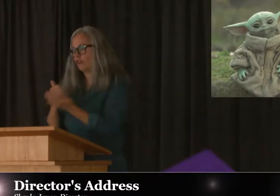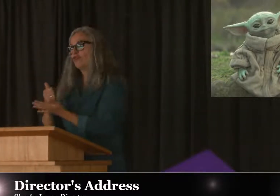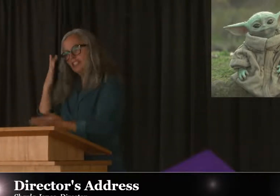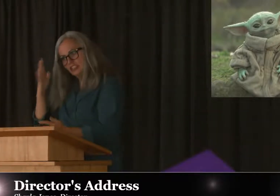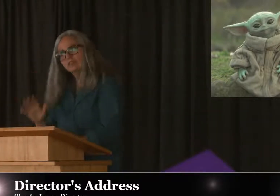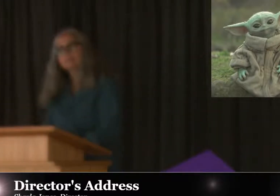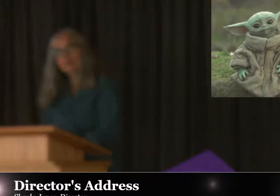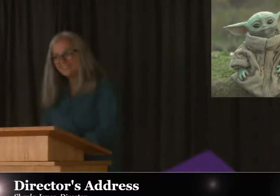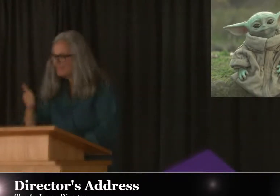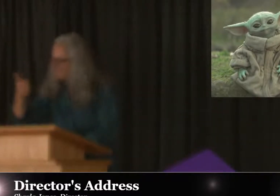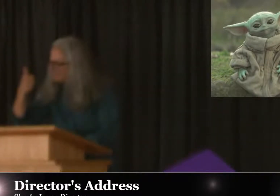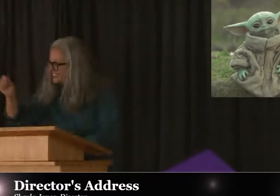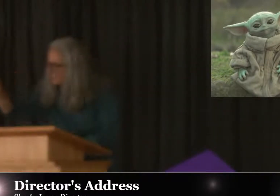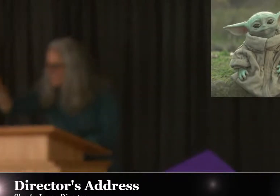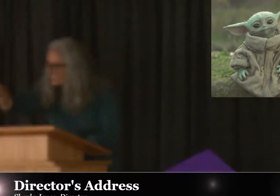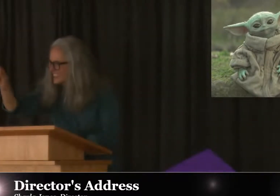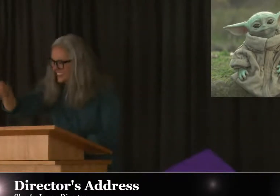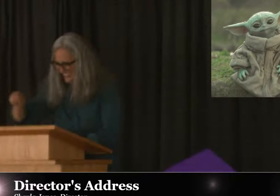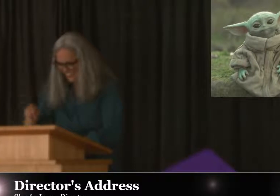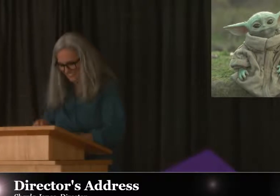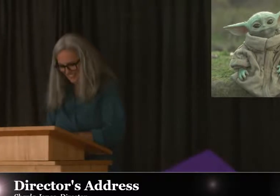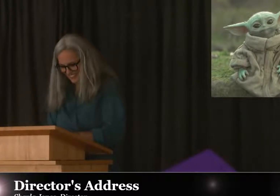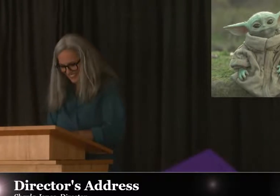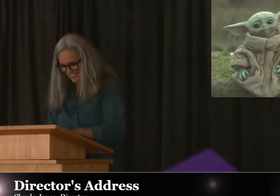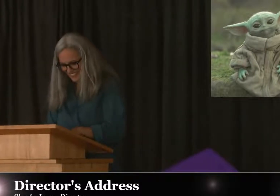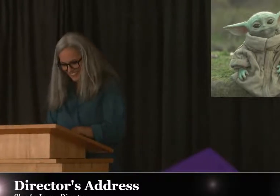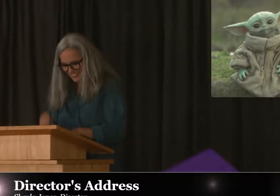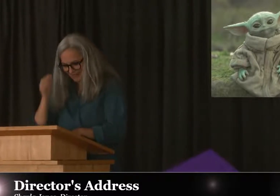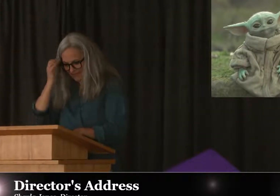That his focus is on people rather than things.